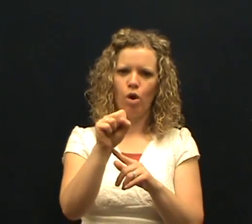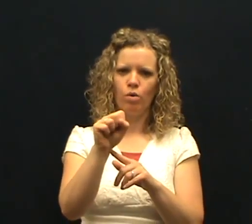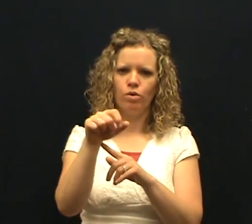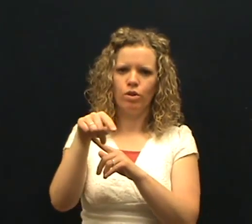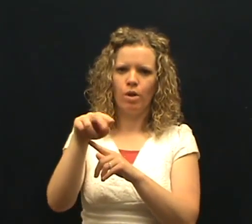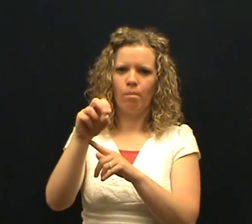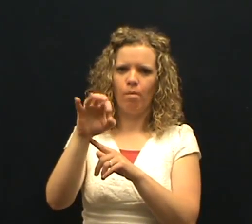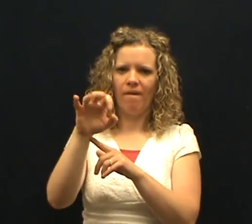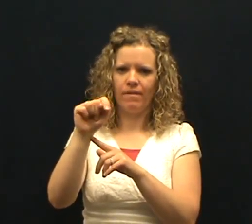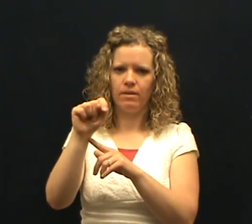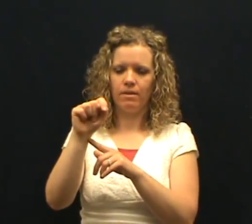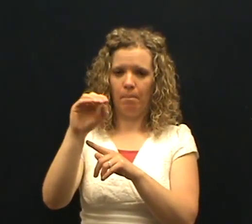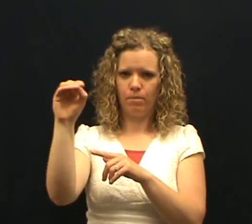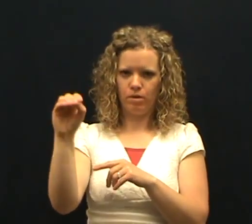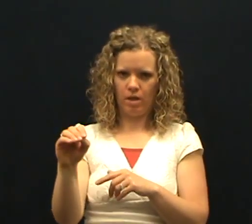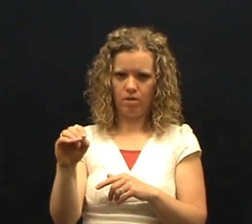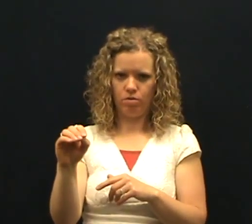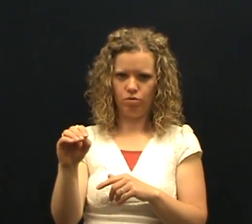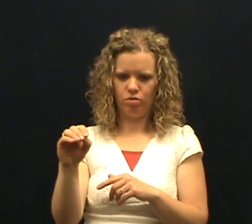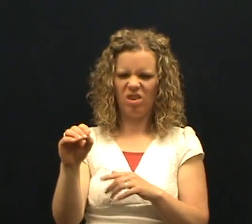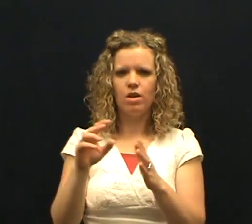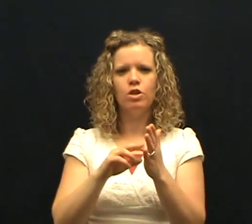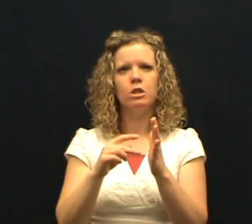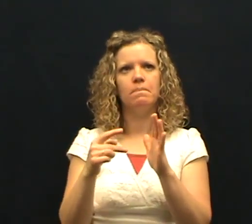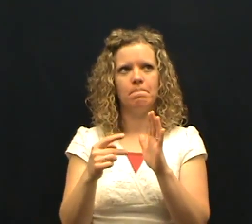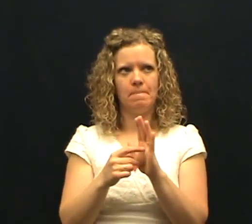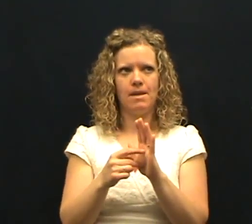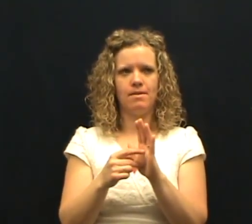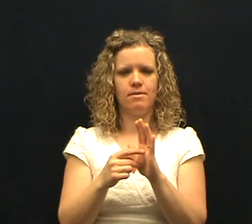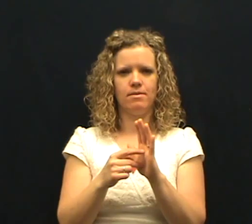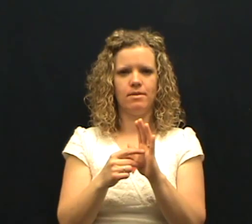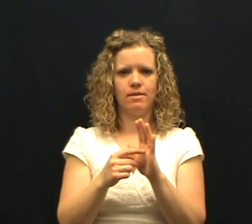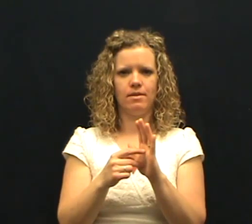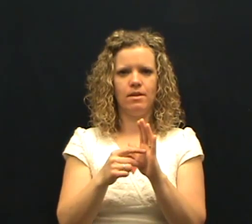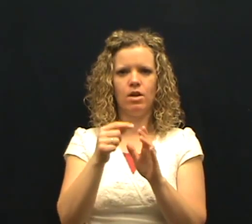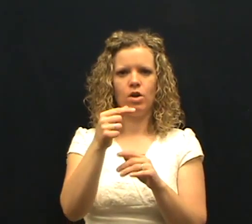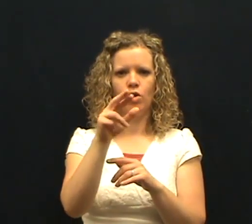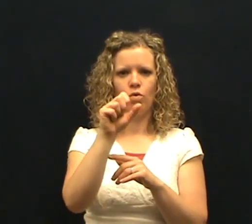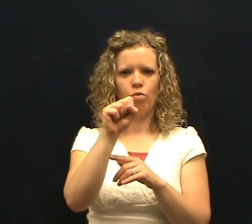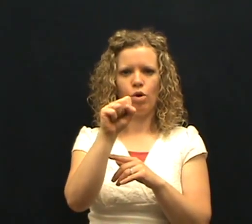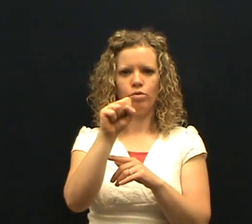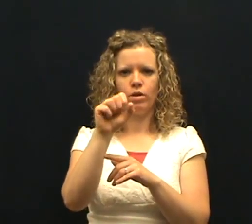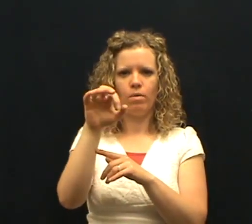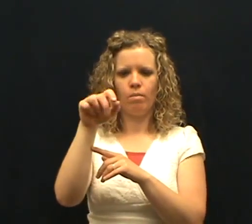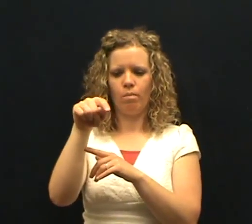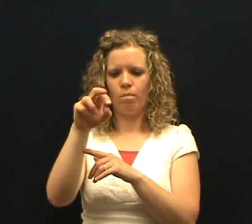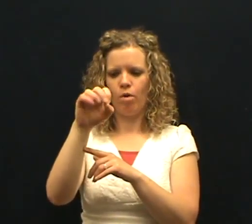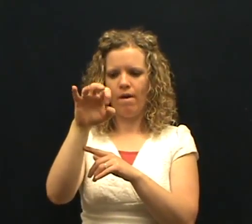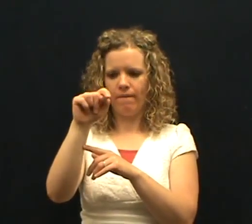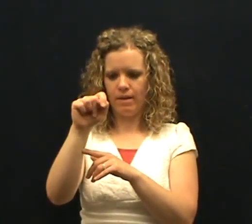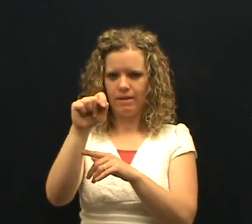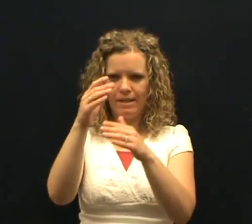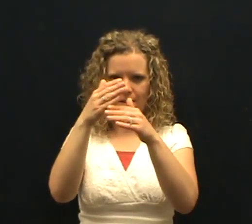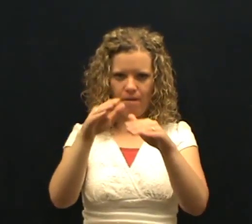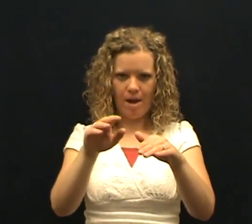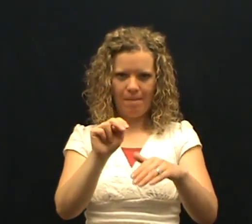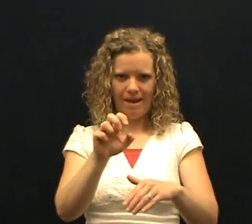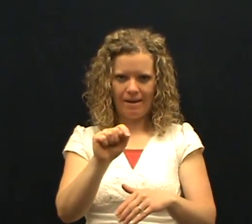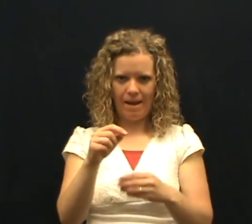profit percentage is our gross profit divided by net sales times 100%. So in other words, we're